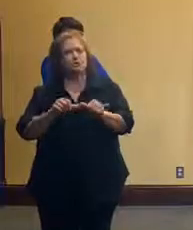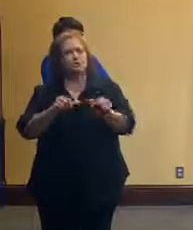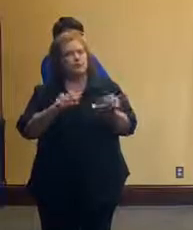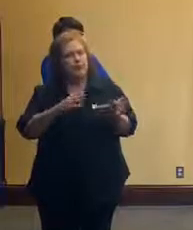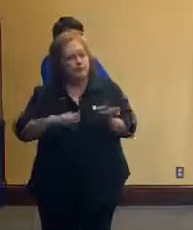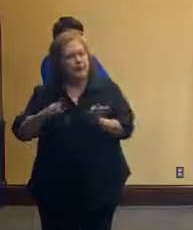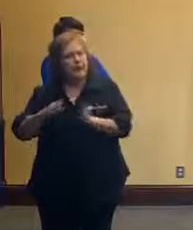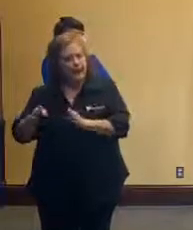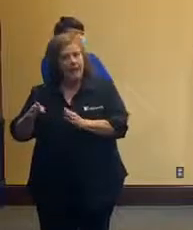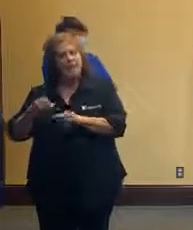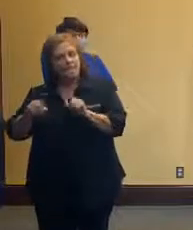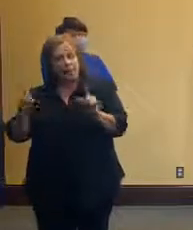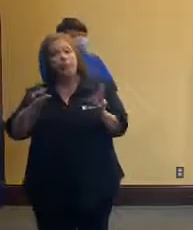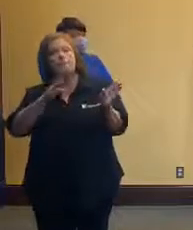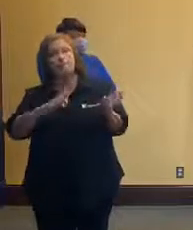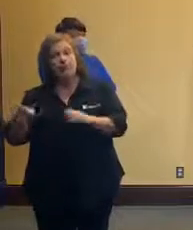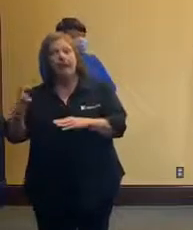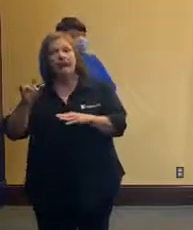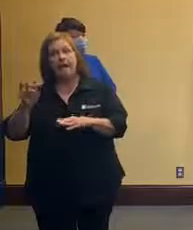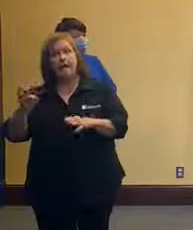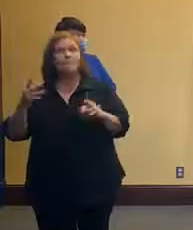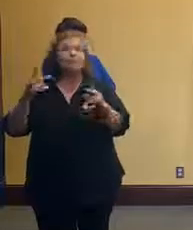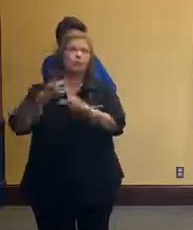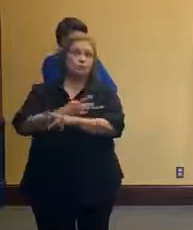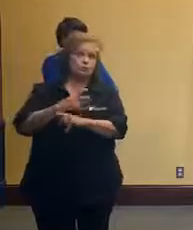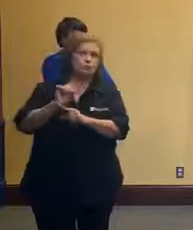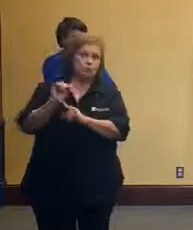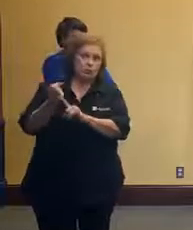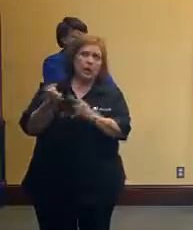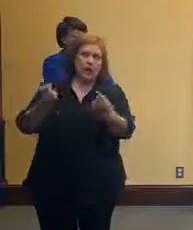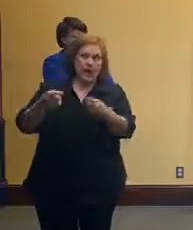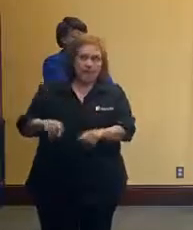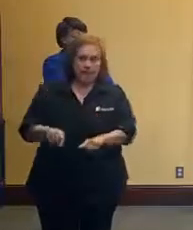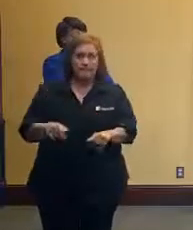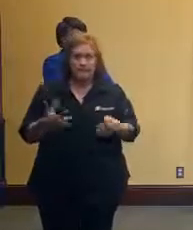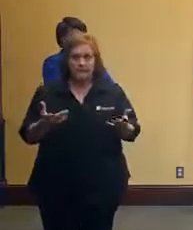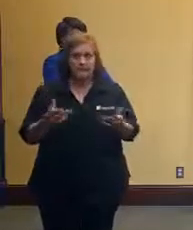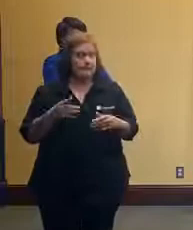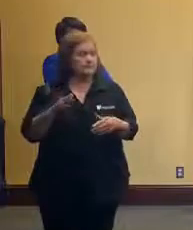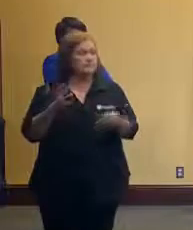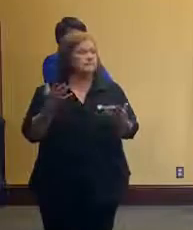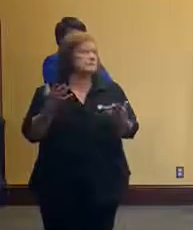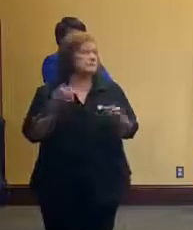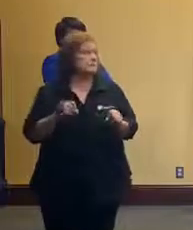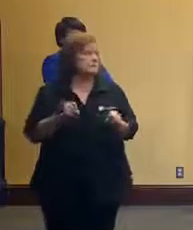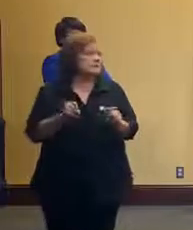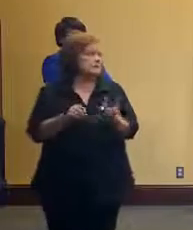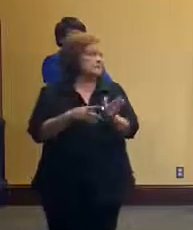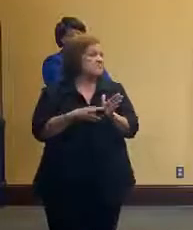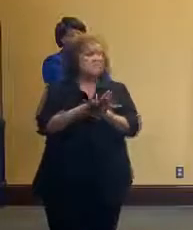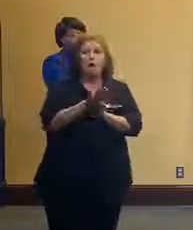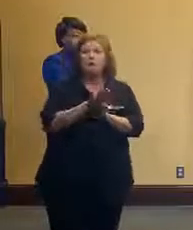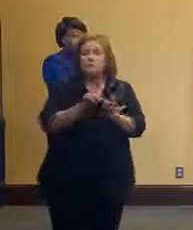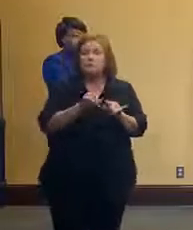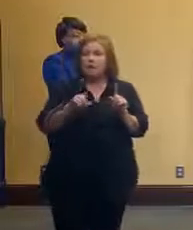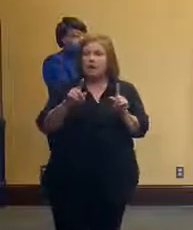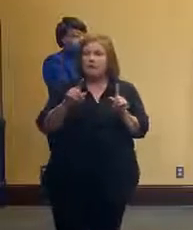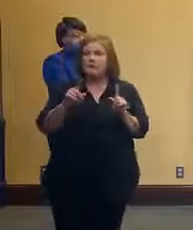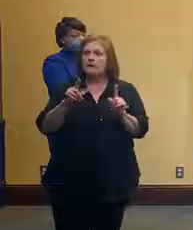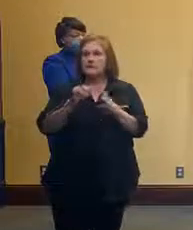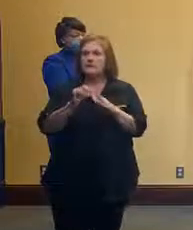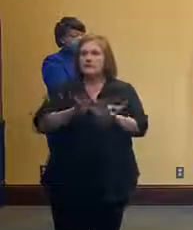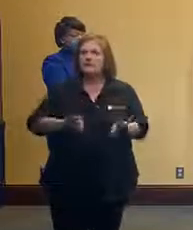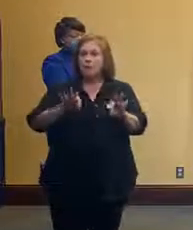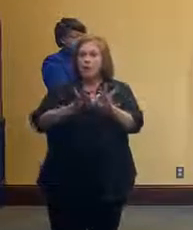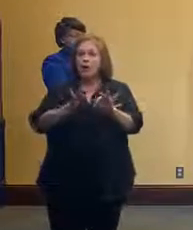for worst case scenario, so that we have continuity of services and we flourish as a result of it. I think that's the most important part of why